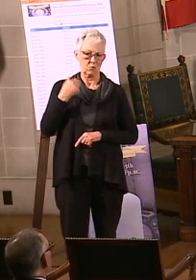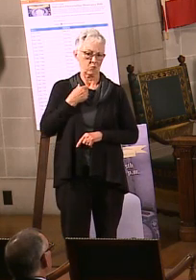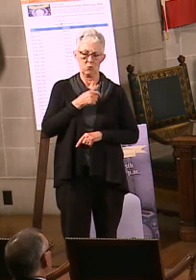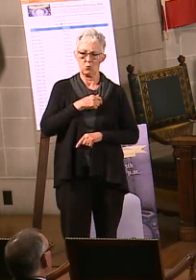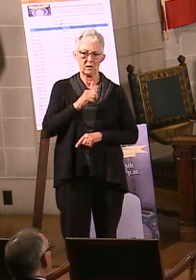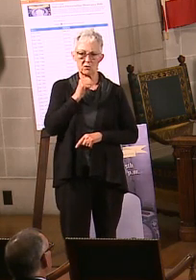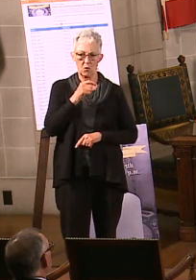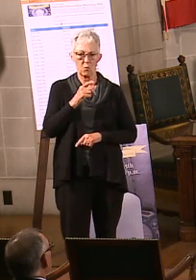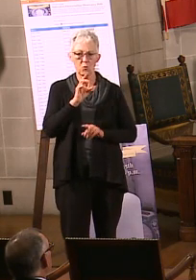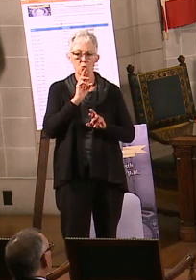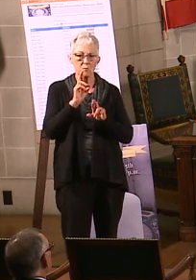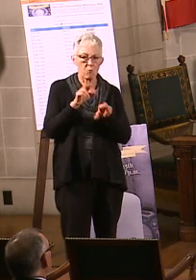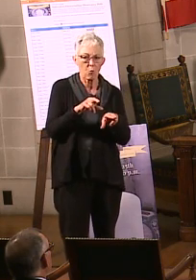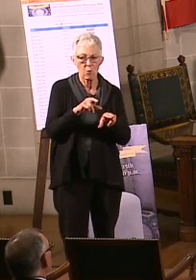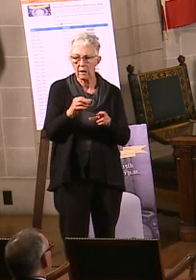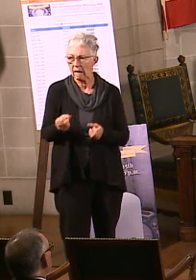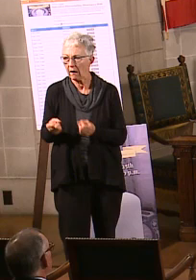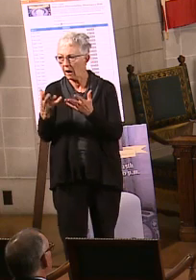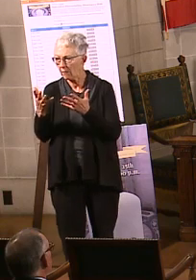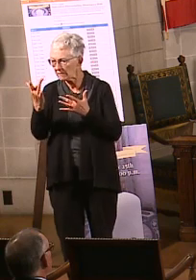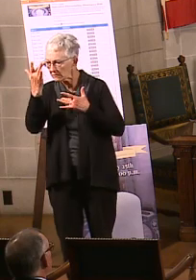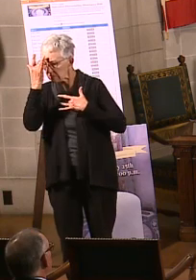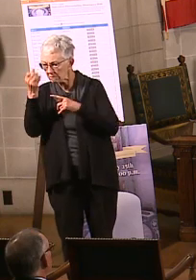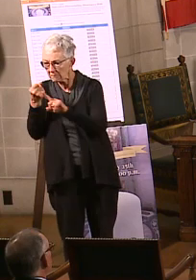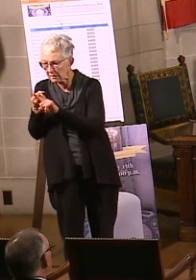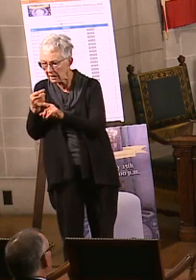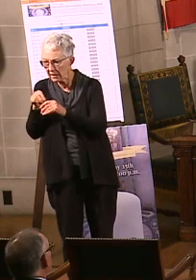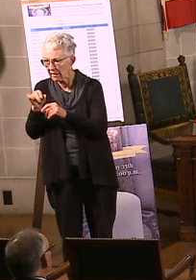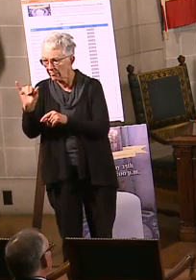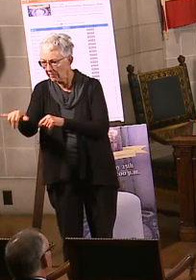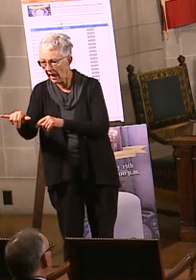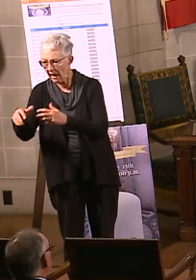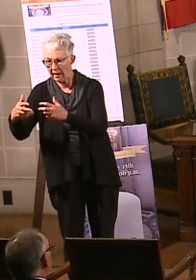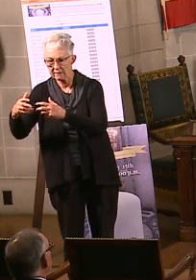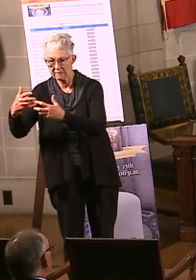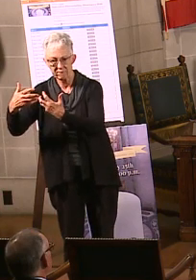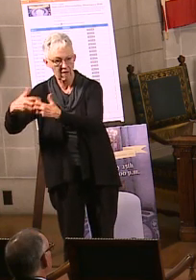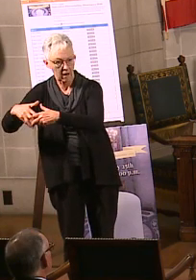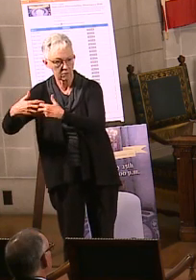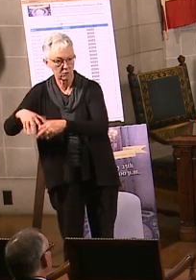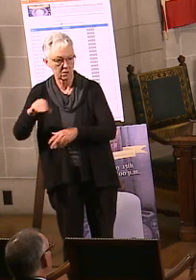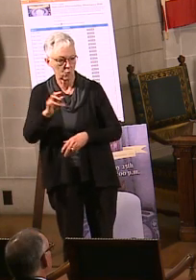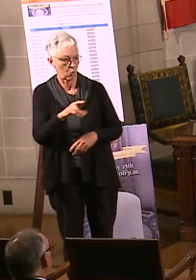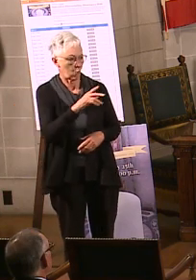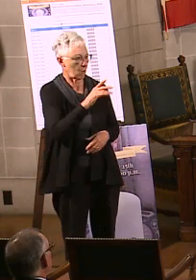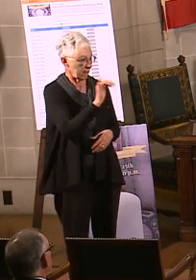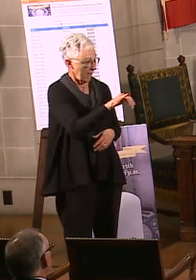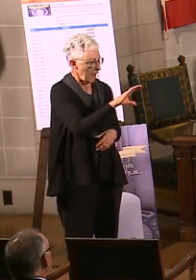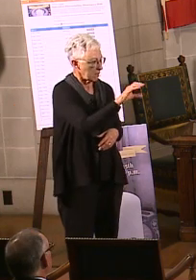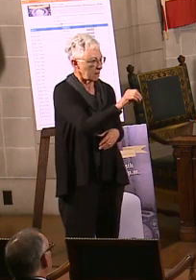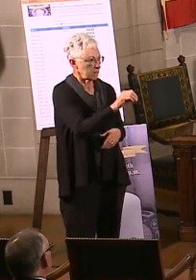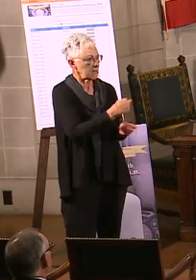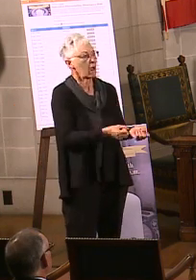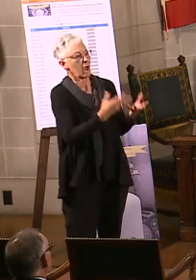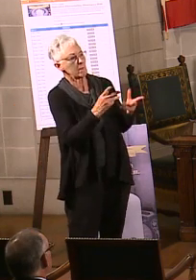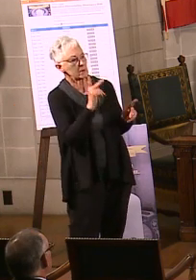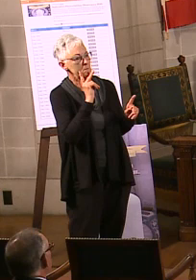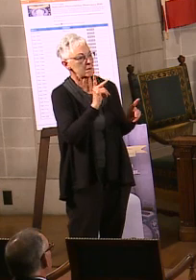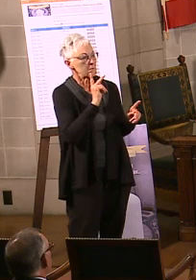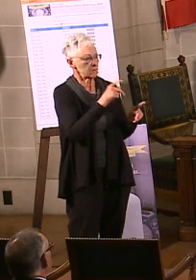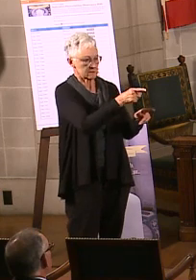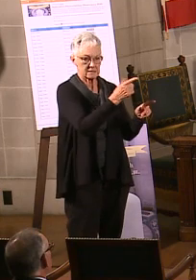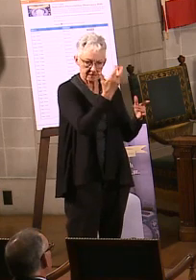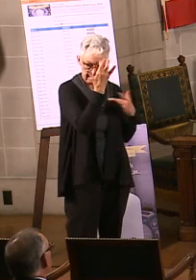our food processing industry or the long-term care facilities, but we're not going to release on a per-company data from the state